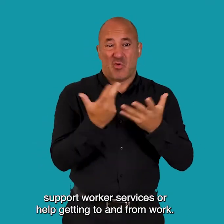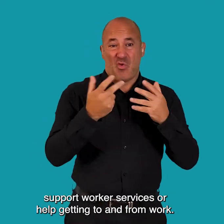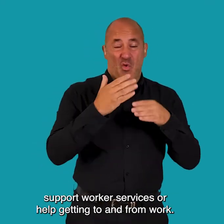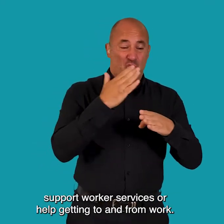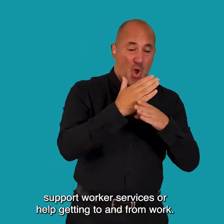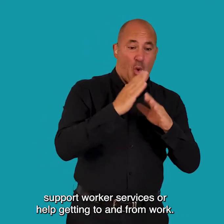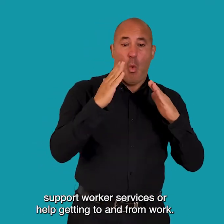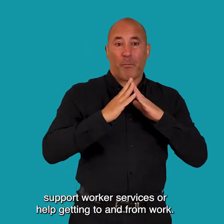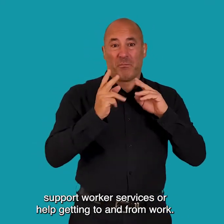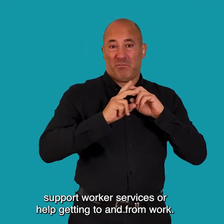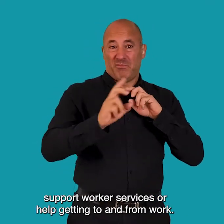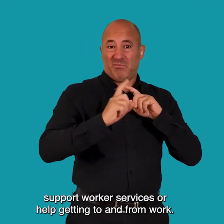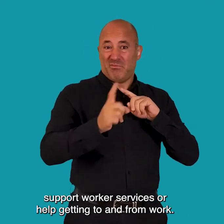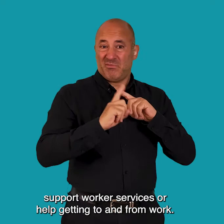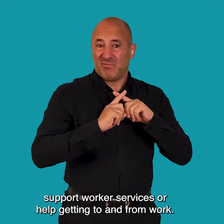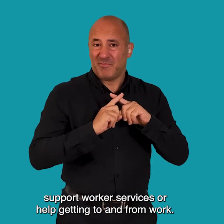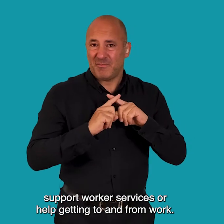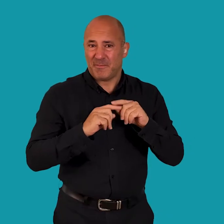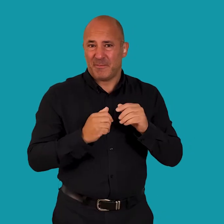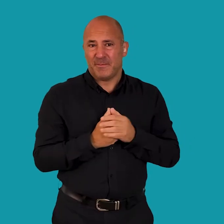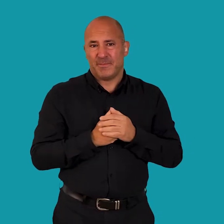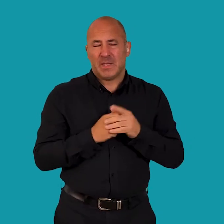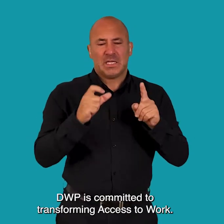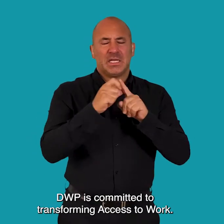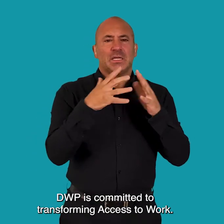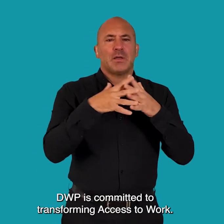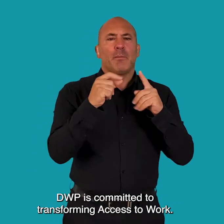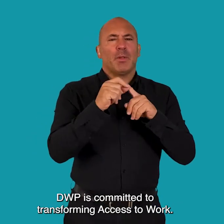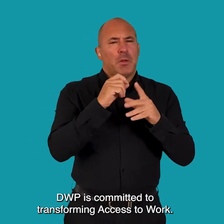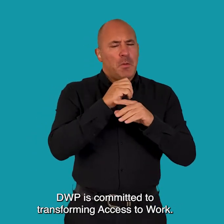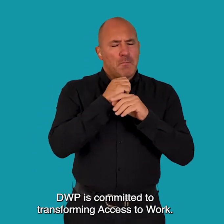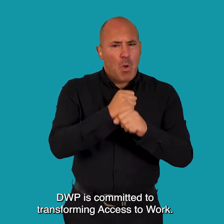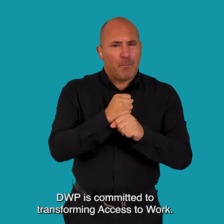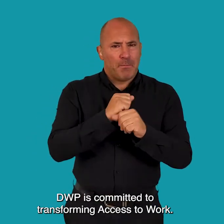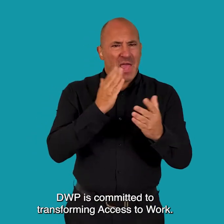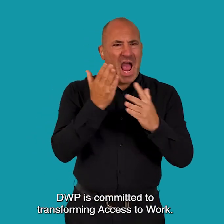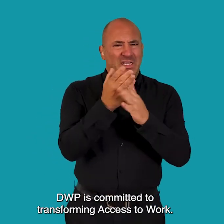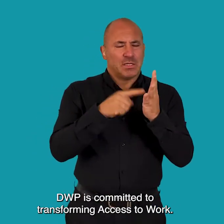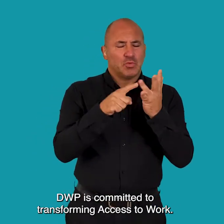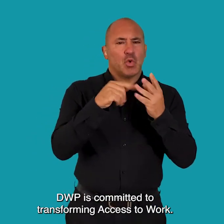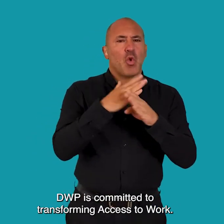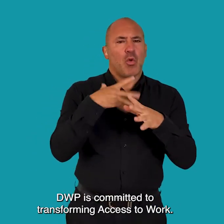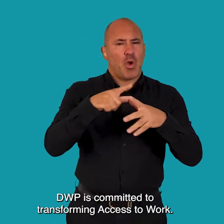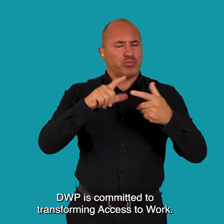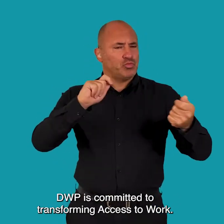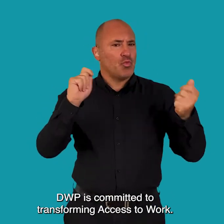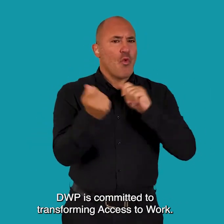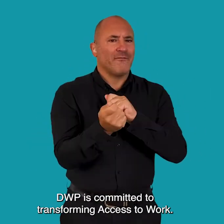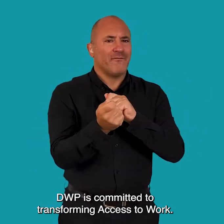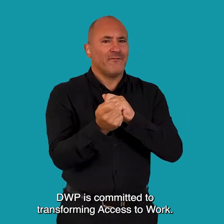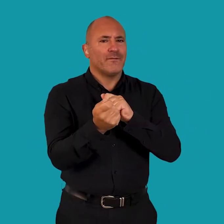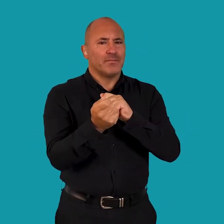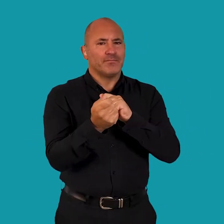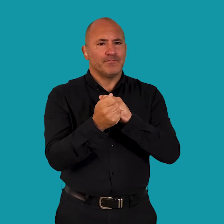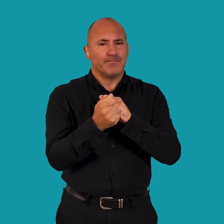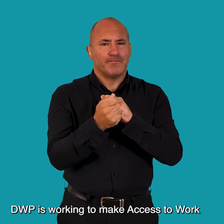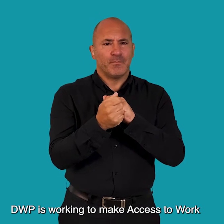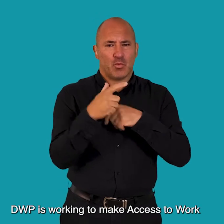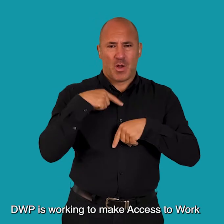help getting to and from work. DWP is committed to transforming access to work. DWP